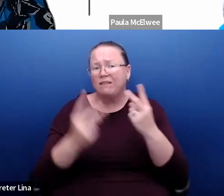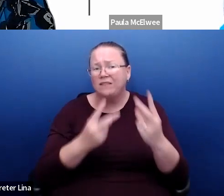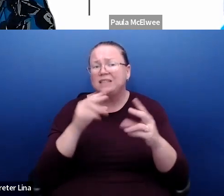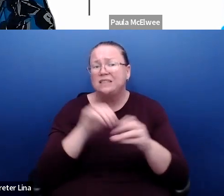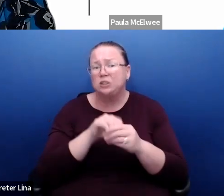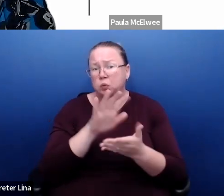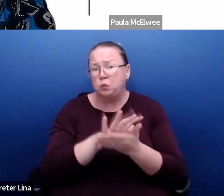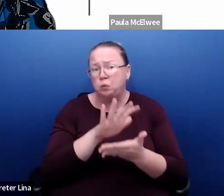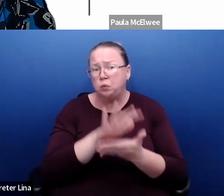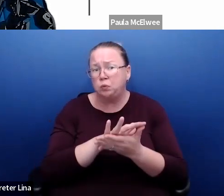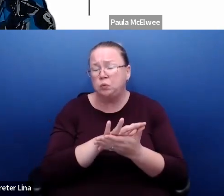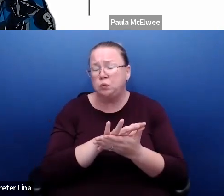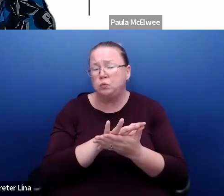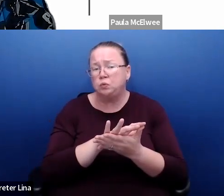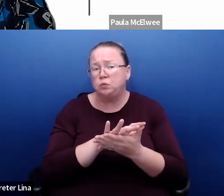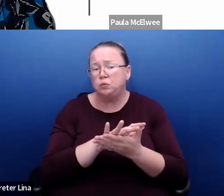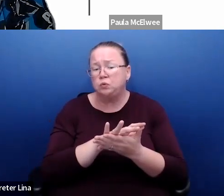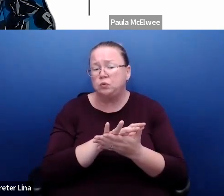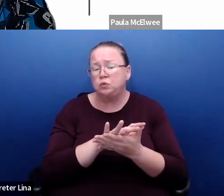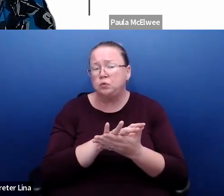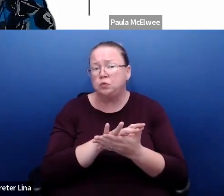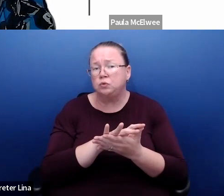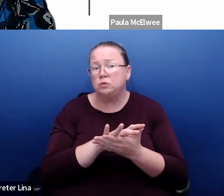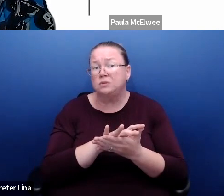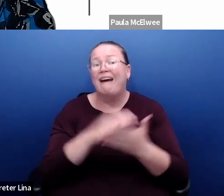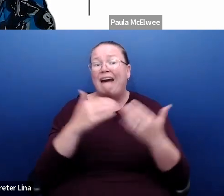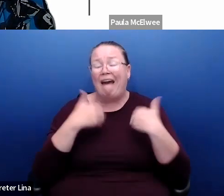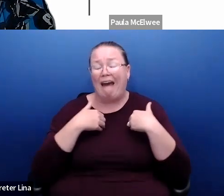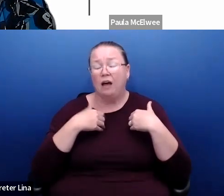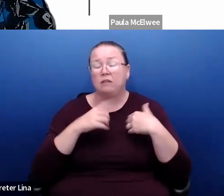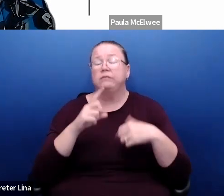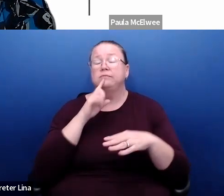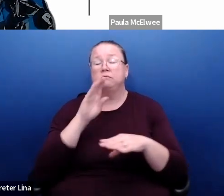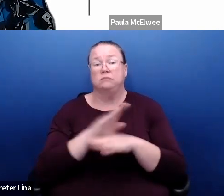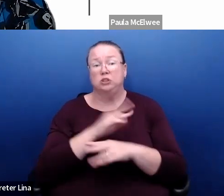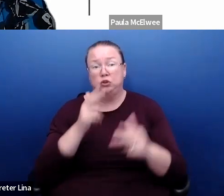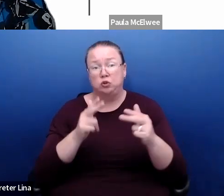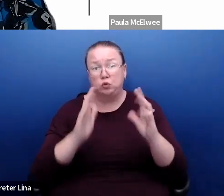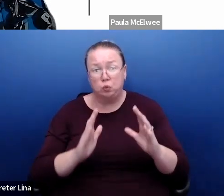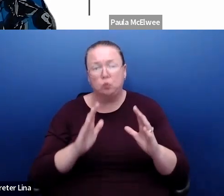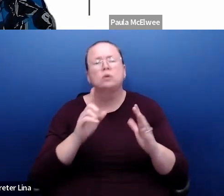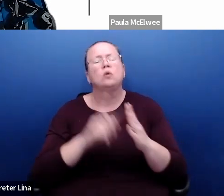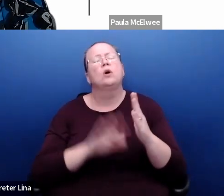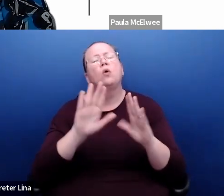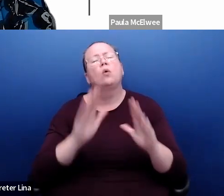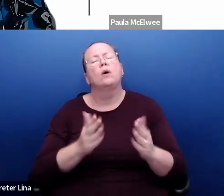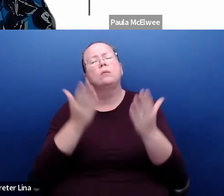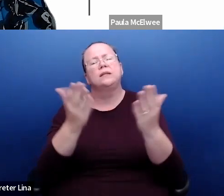the schools and there is an active shooter? What do you recommend?